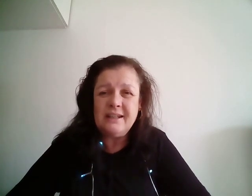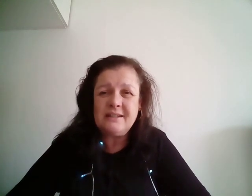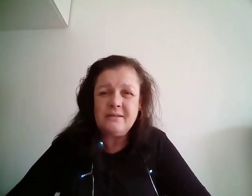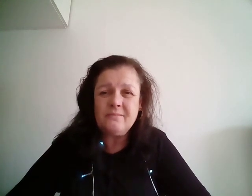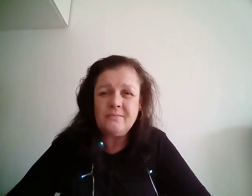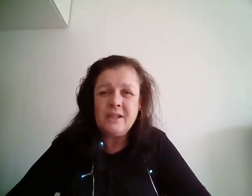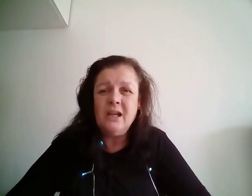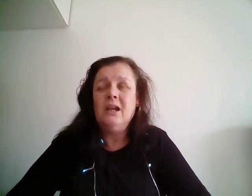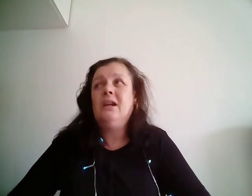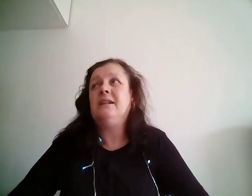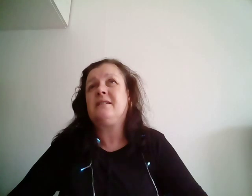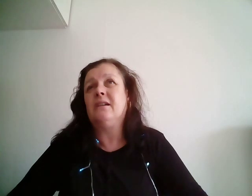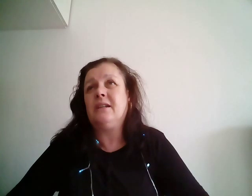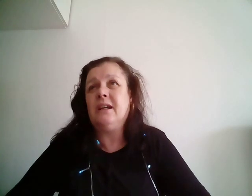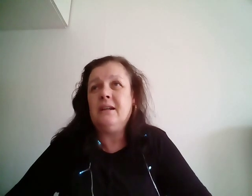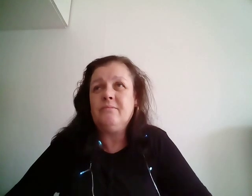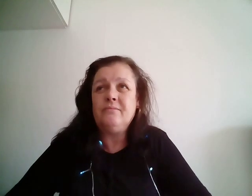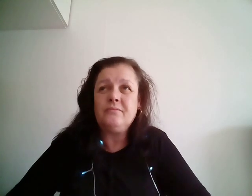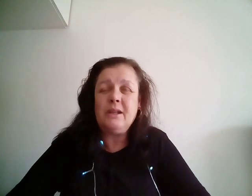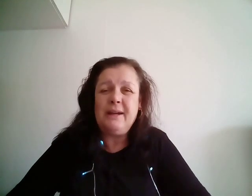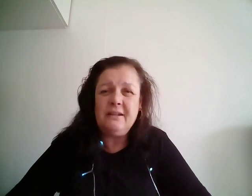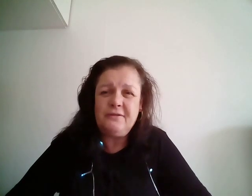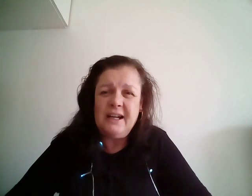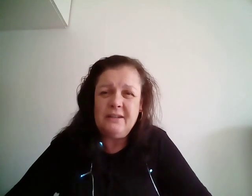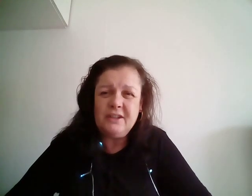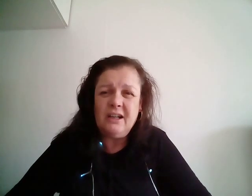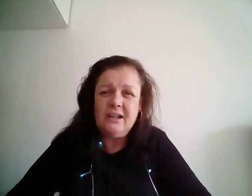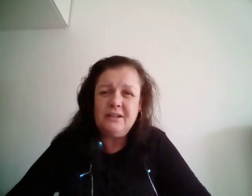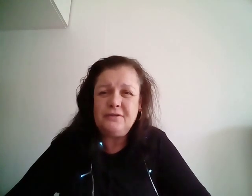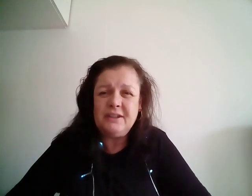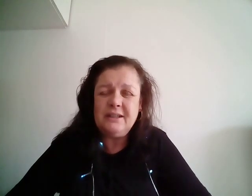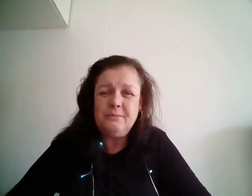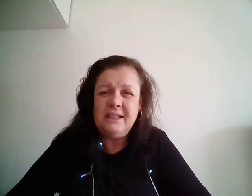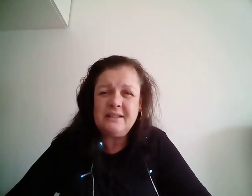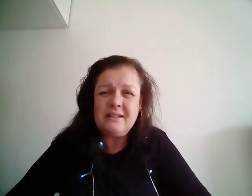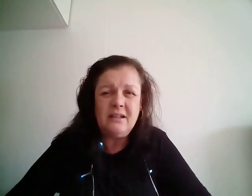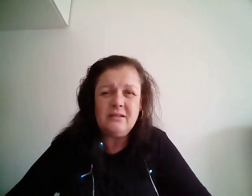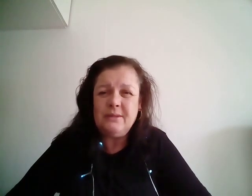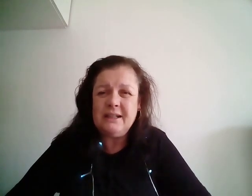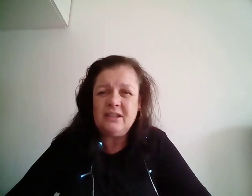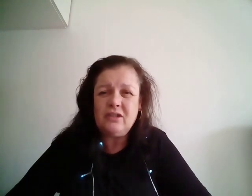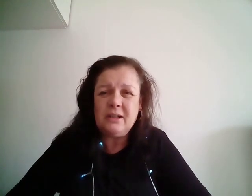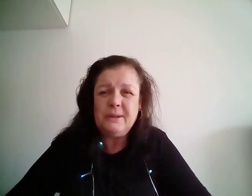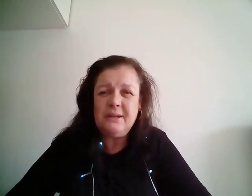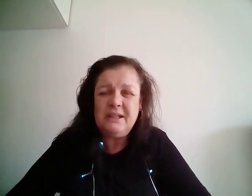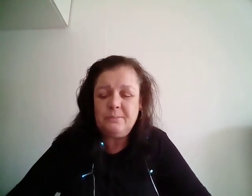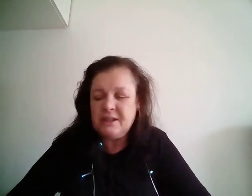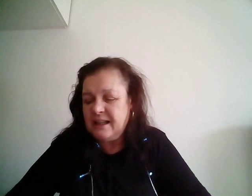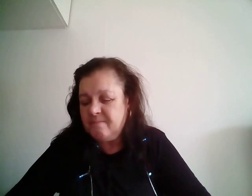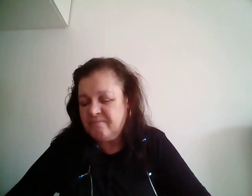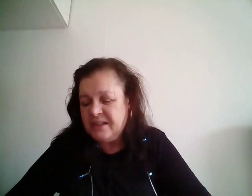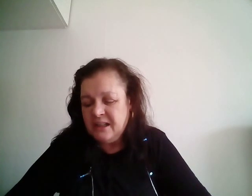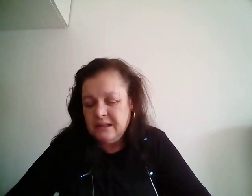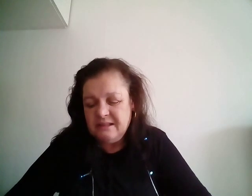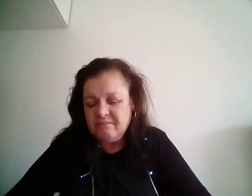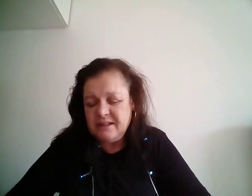yes, it's only about 5.5 minutes long, my delicious little babies, but that